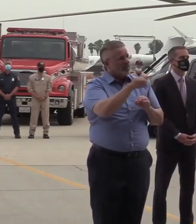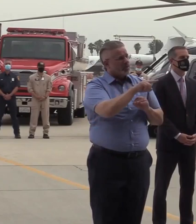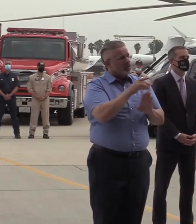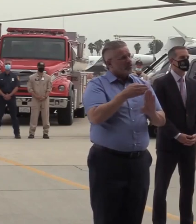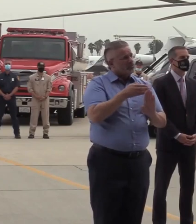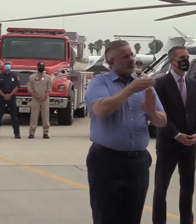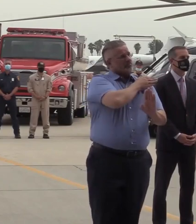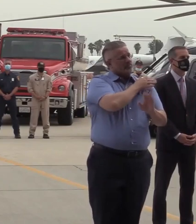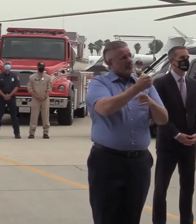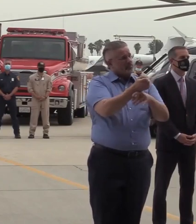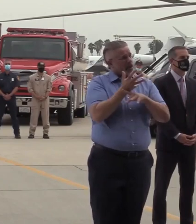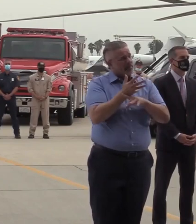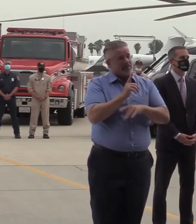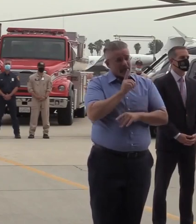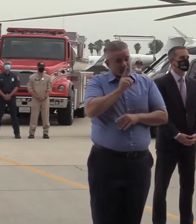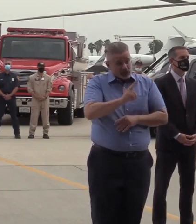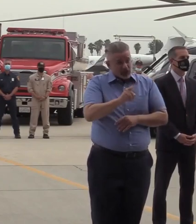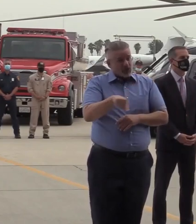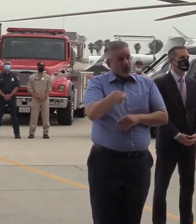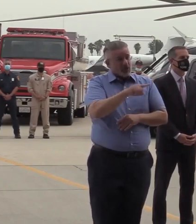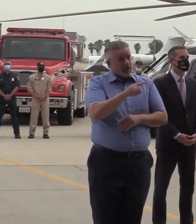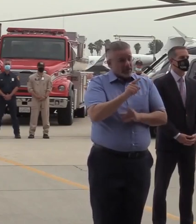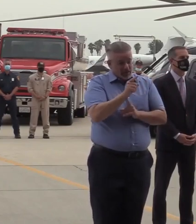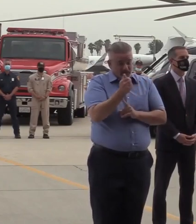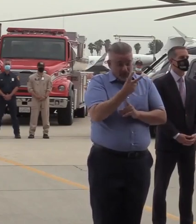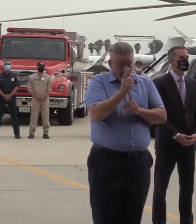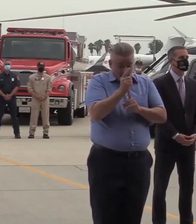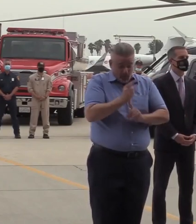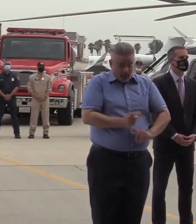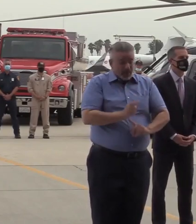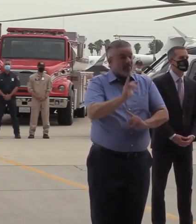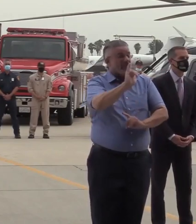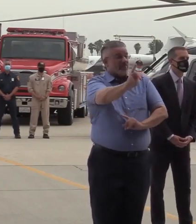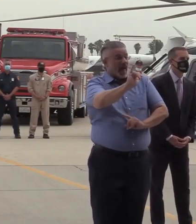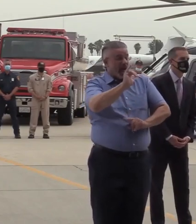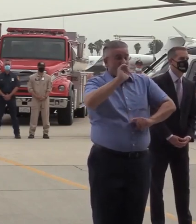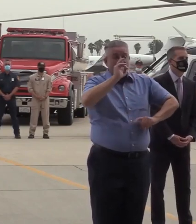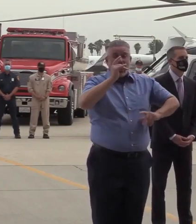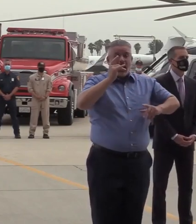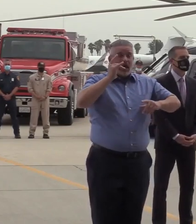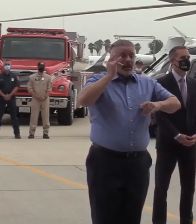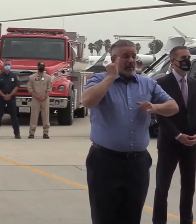advanced preparation to making sure that in these moments, in that scramble,